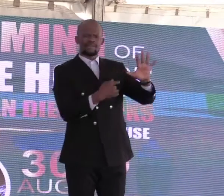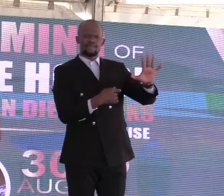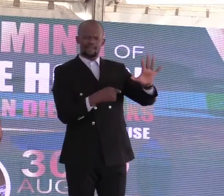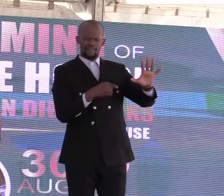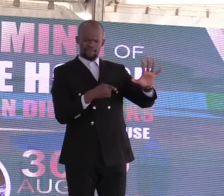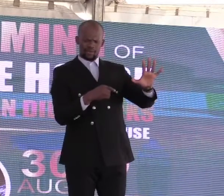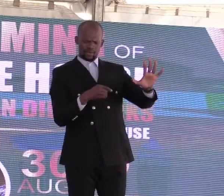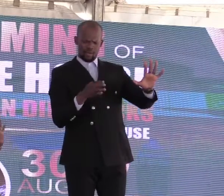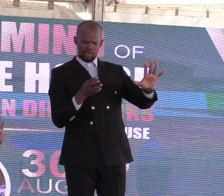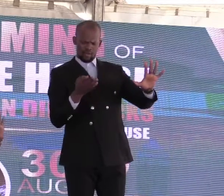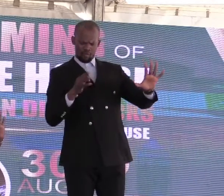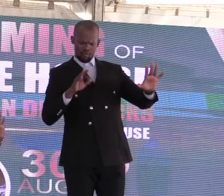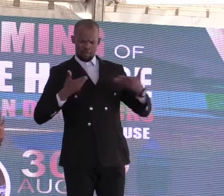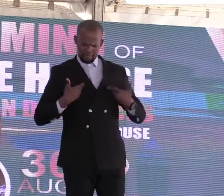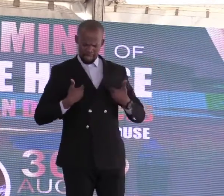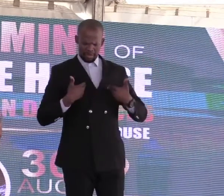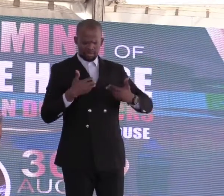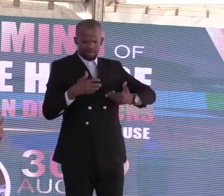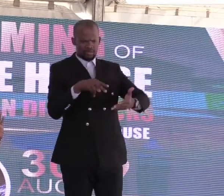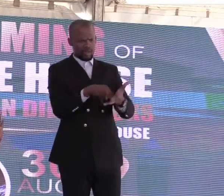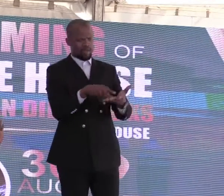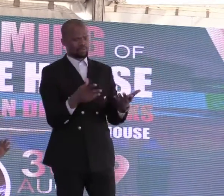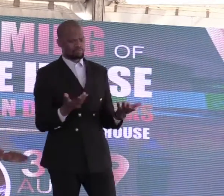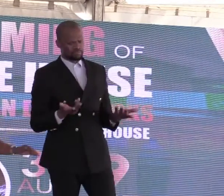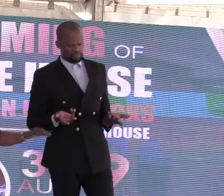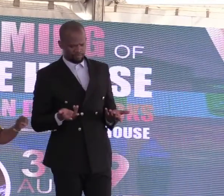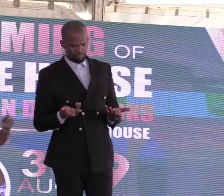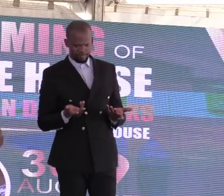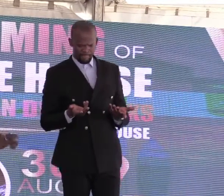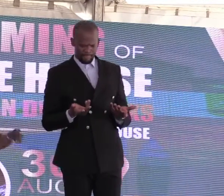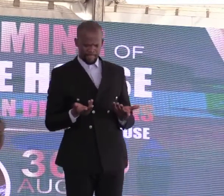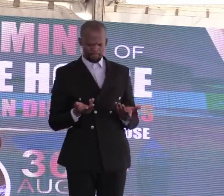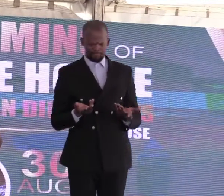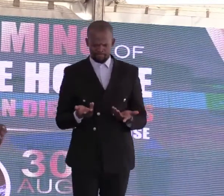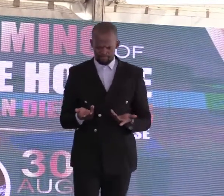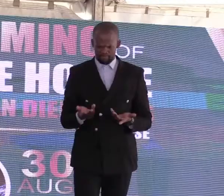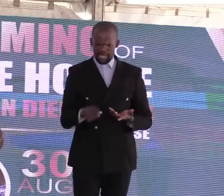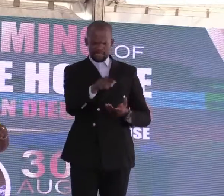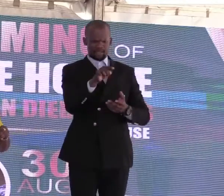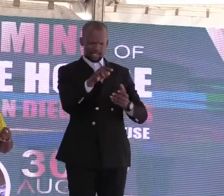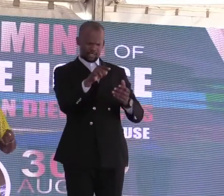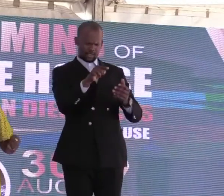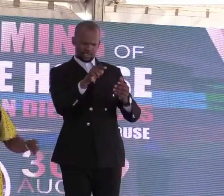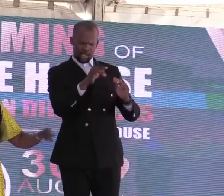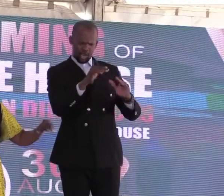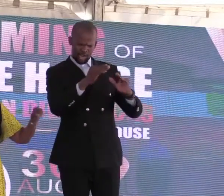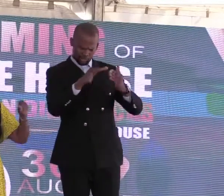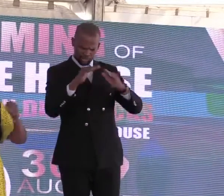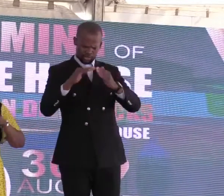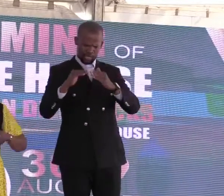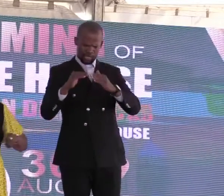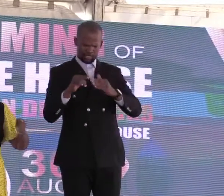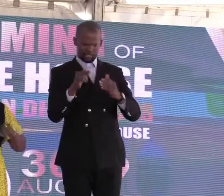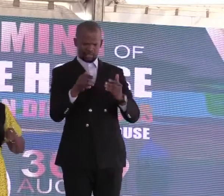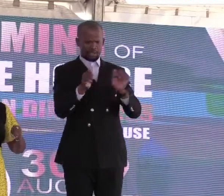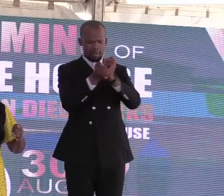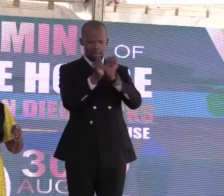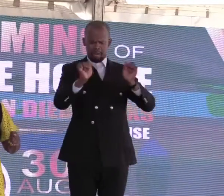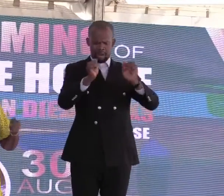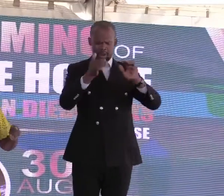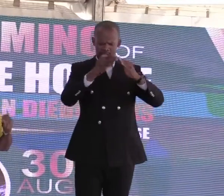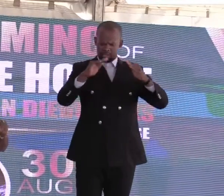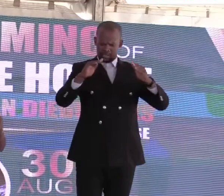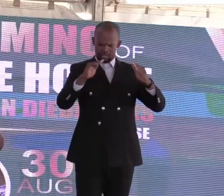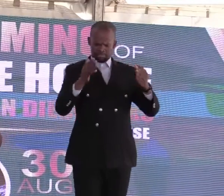me, stands out is that this society of ours, this democratic